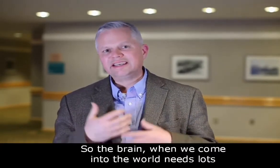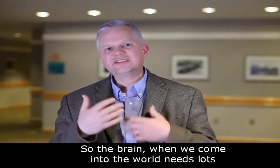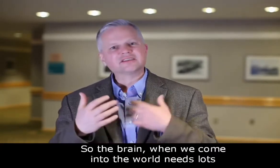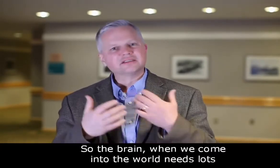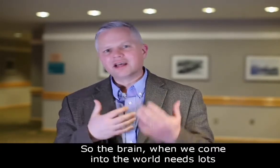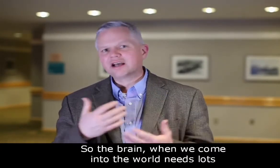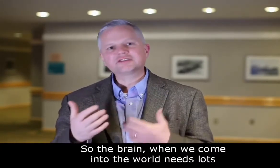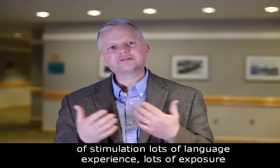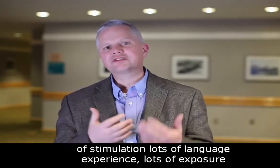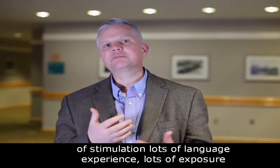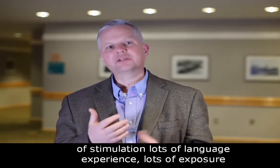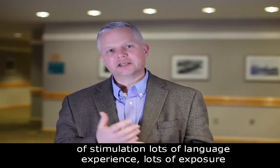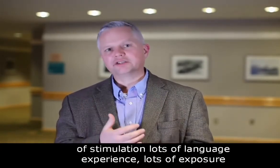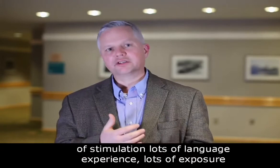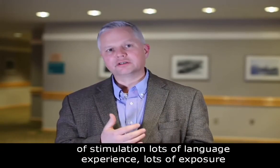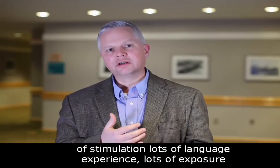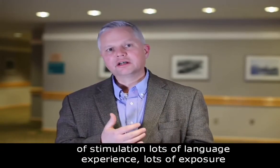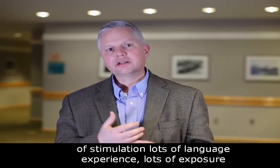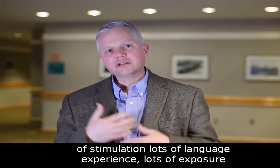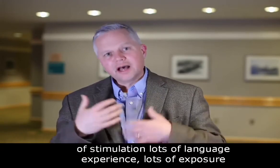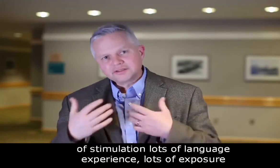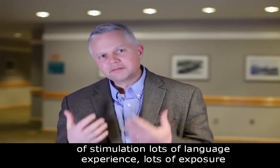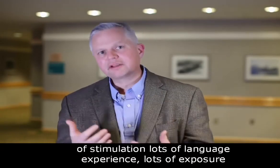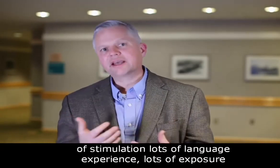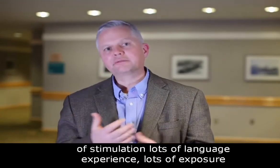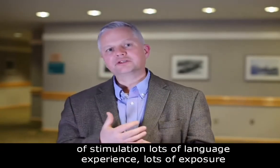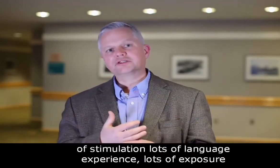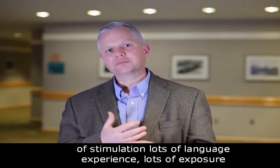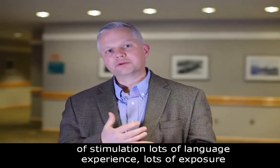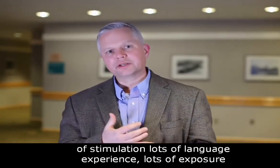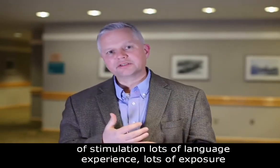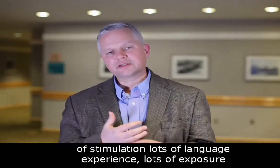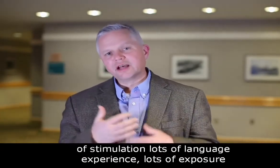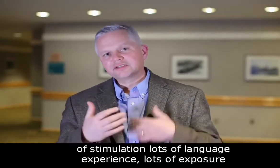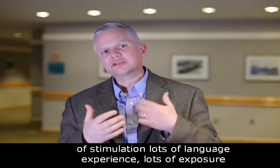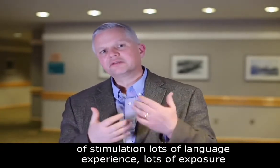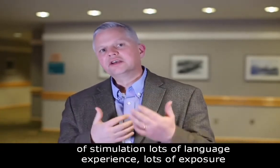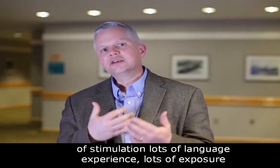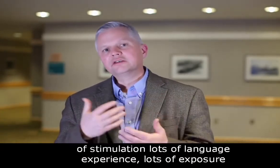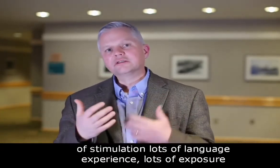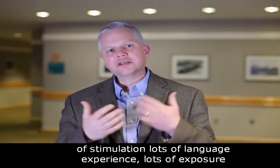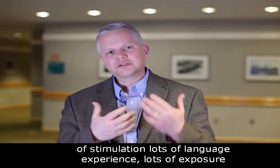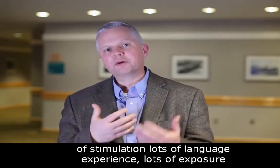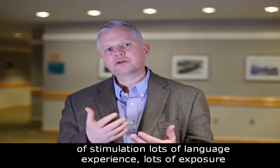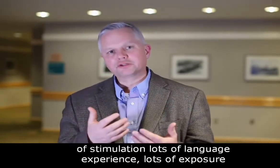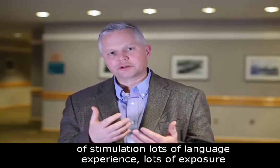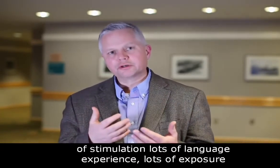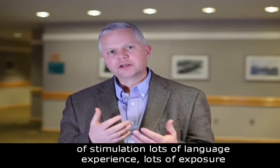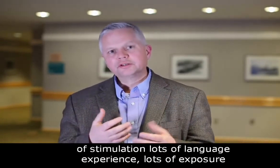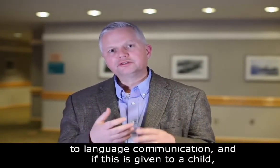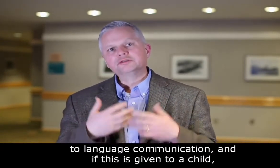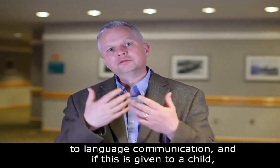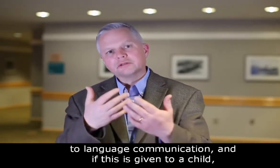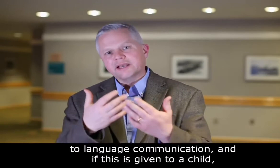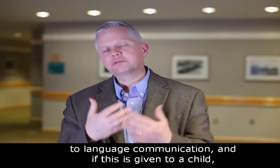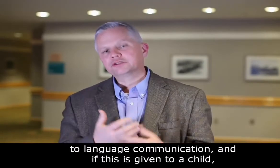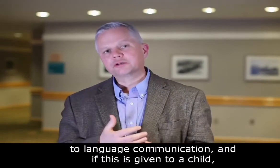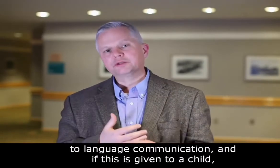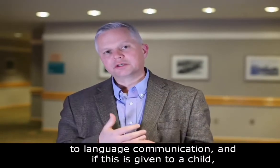needs lots of stimulation, lots of language experience, lots of exposure to language